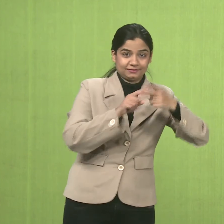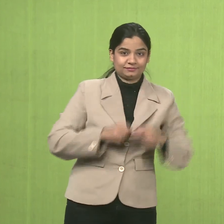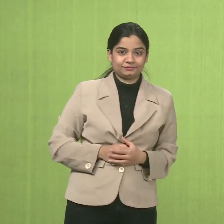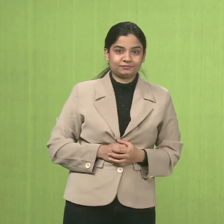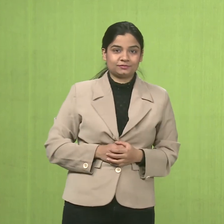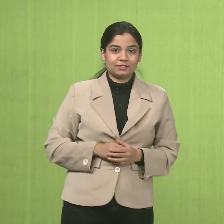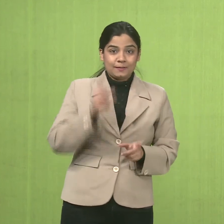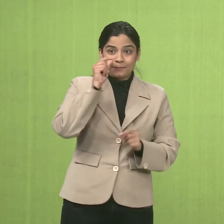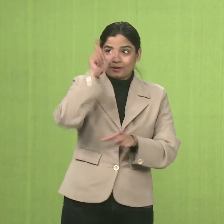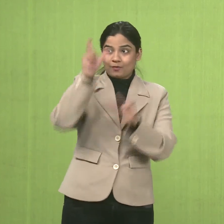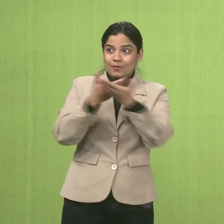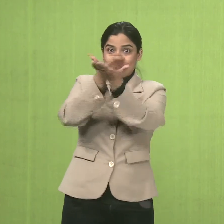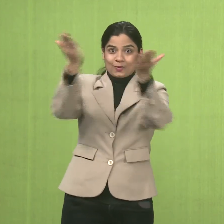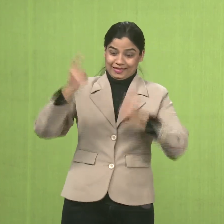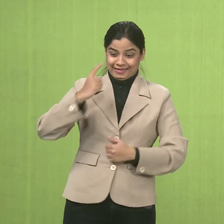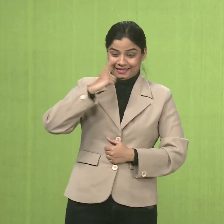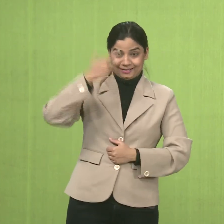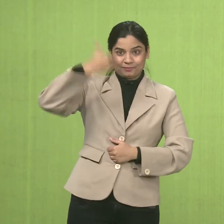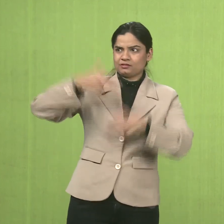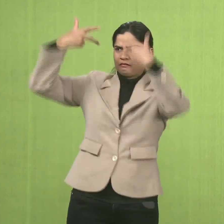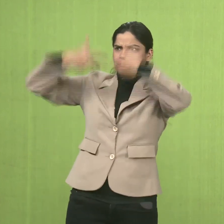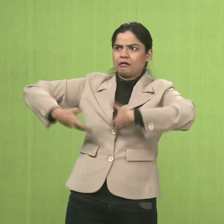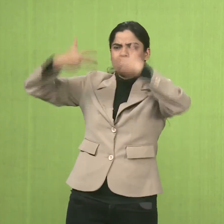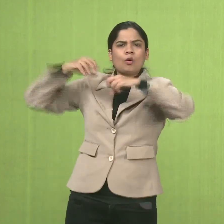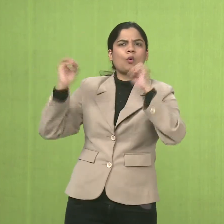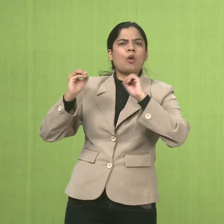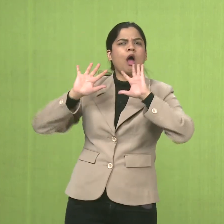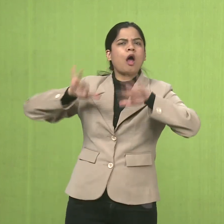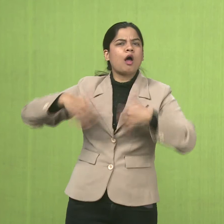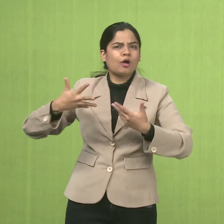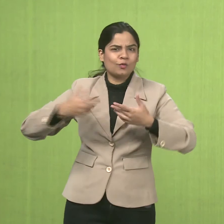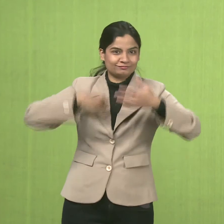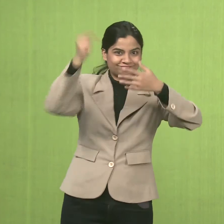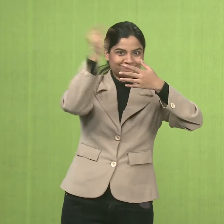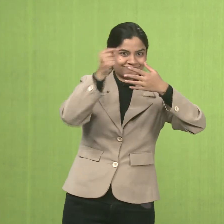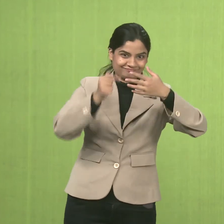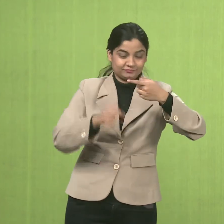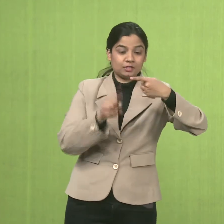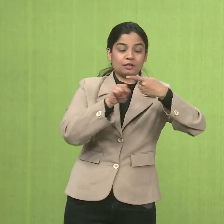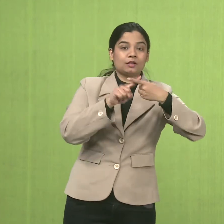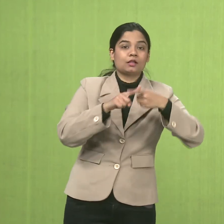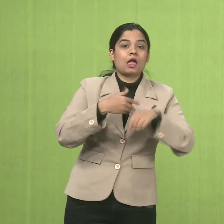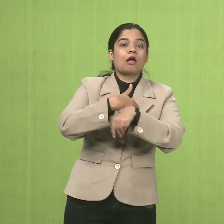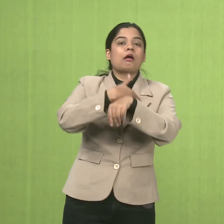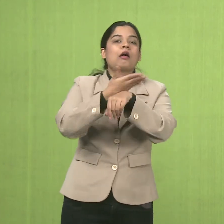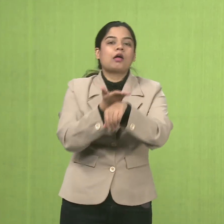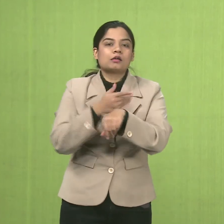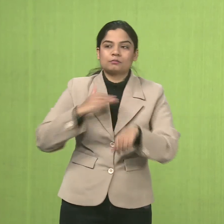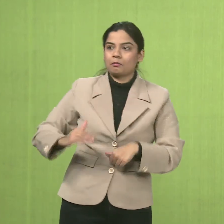Second is, which of the following girls do not get attention from boys? First was